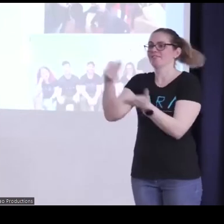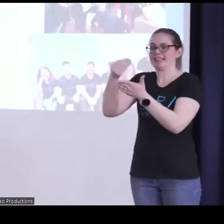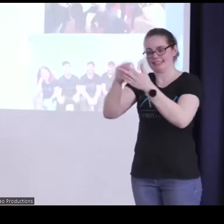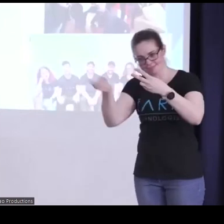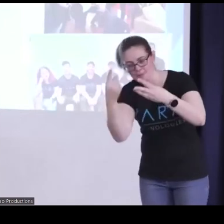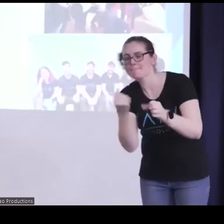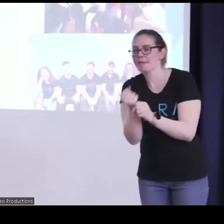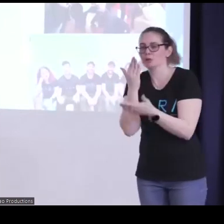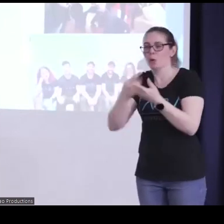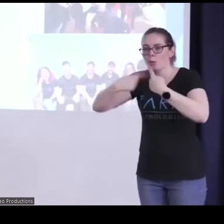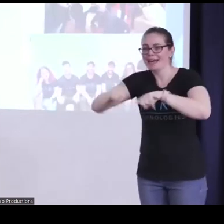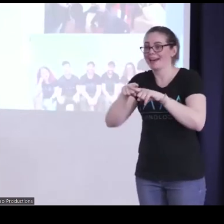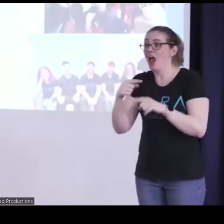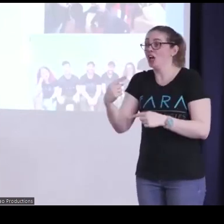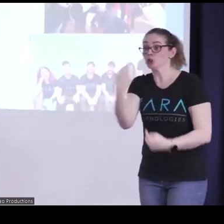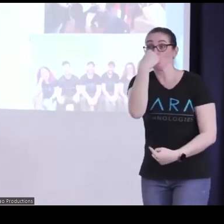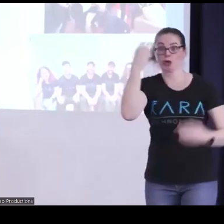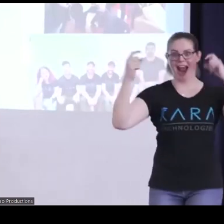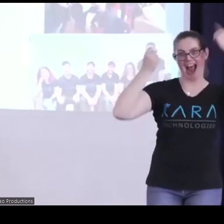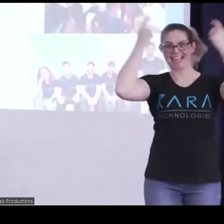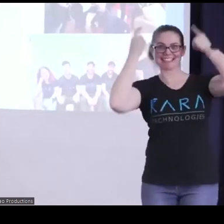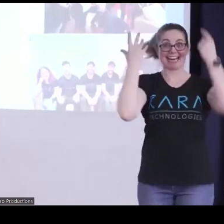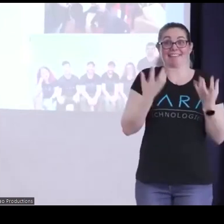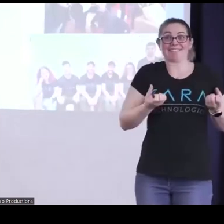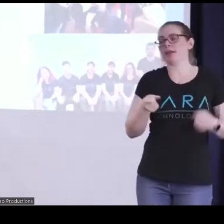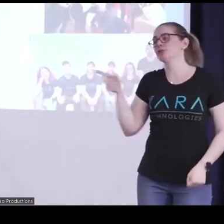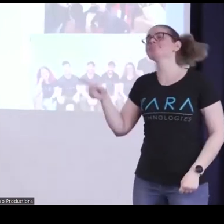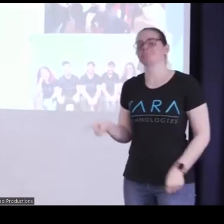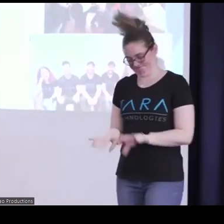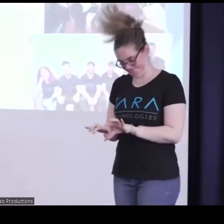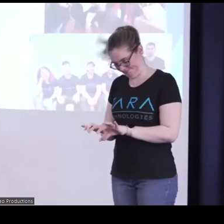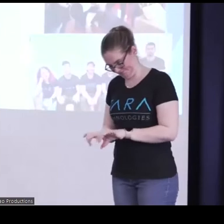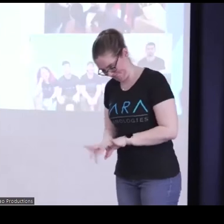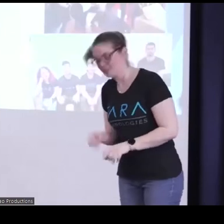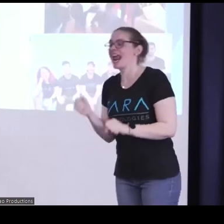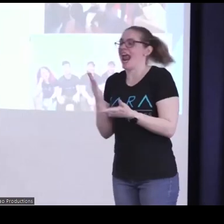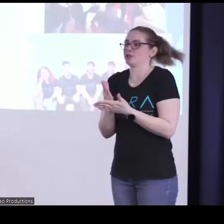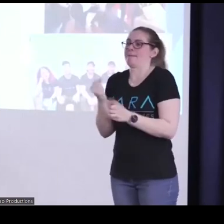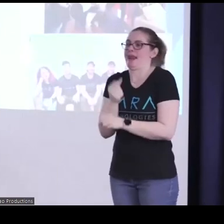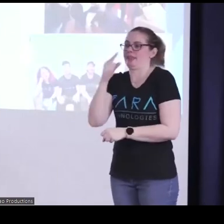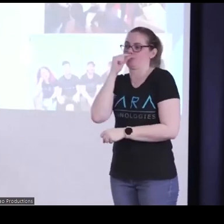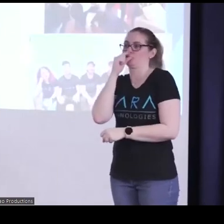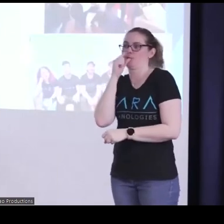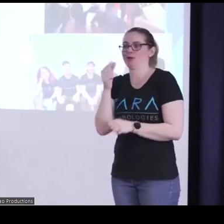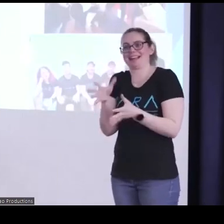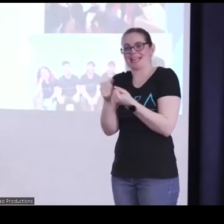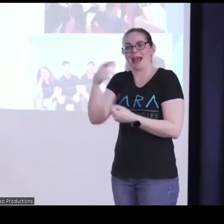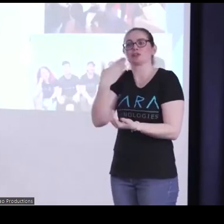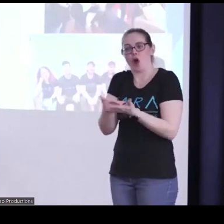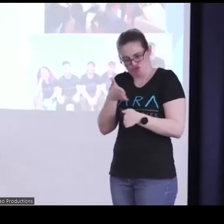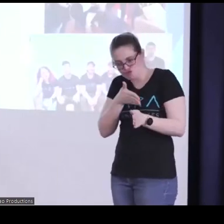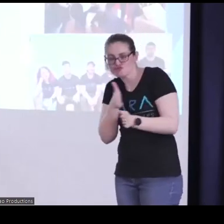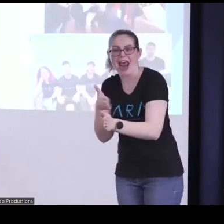know, puts all the deadlines on us, looks at funding. And, you know, we have all these creative ideas and she makes our